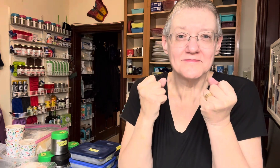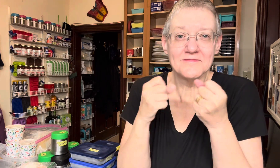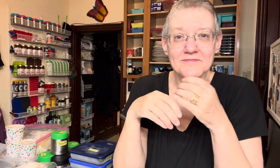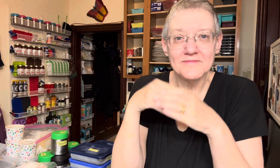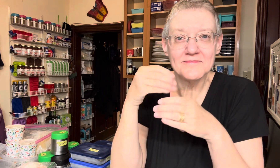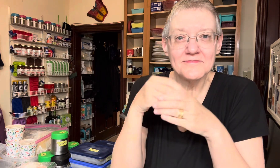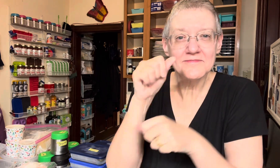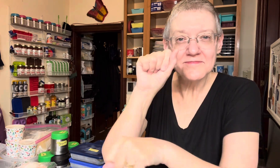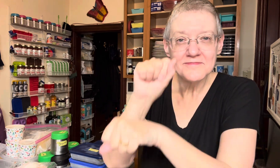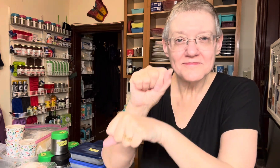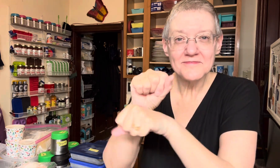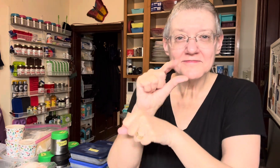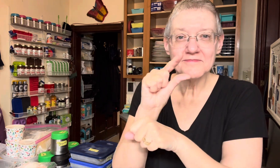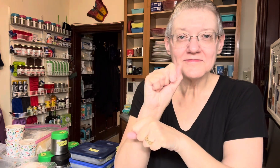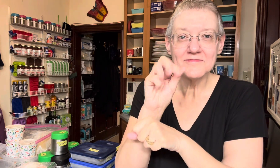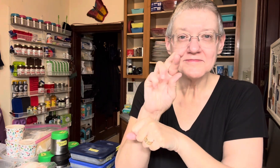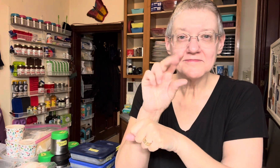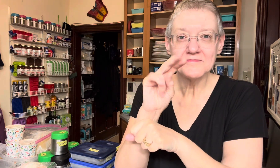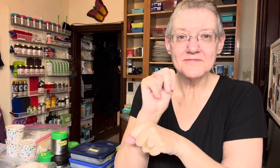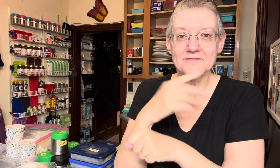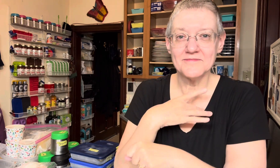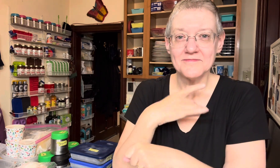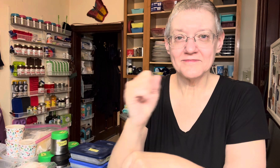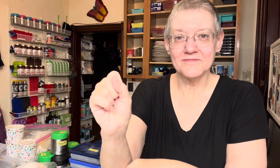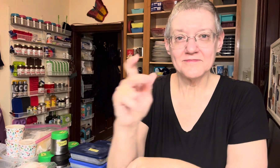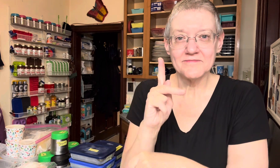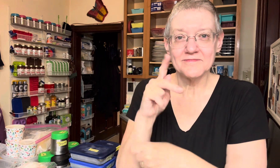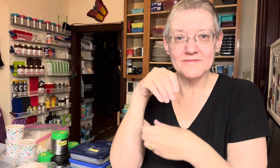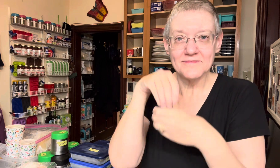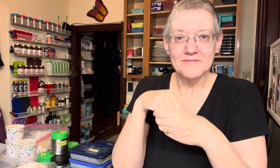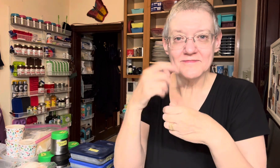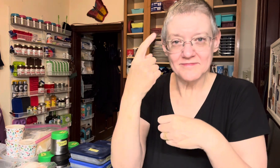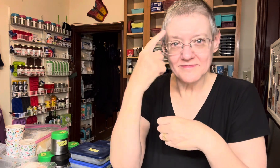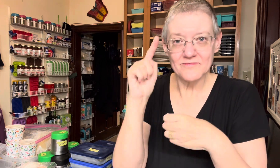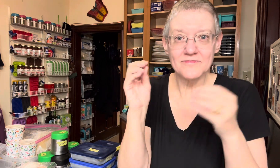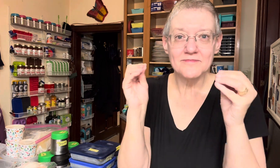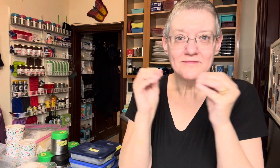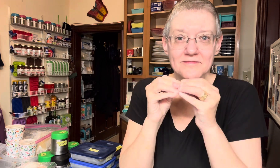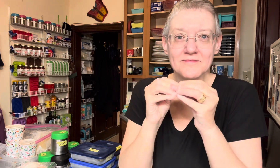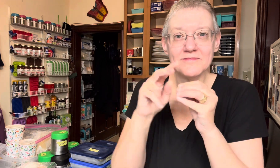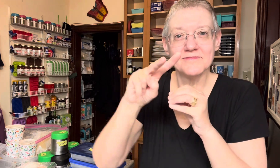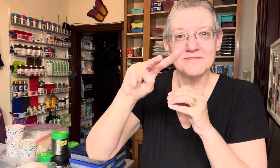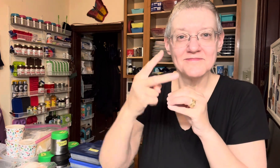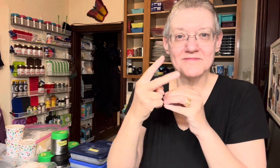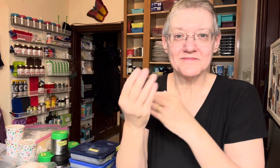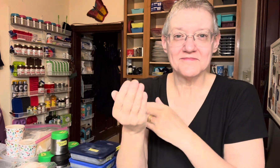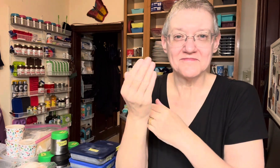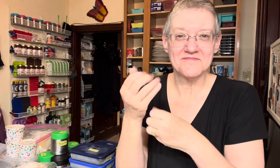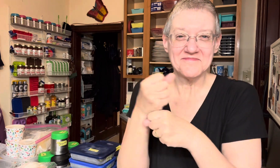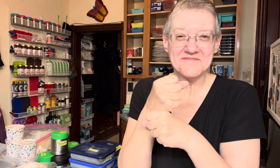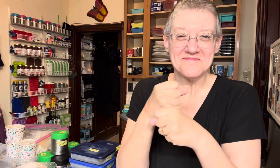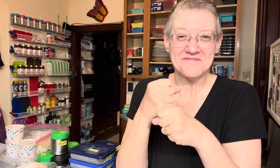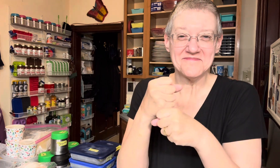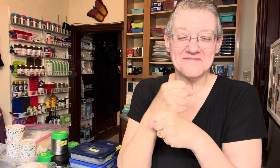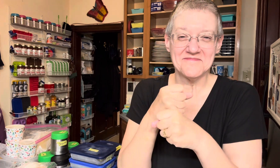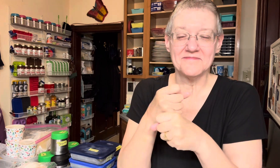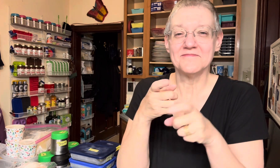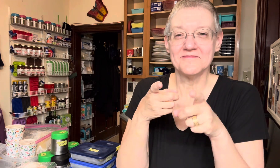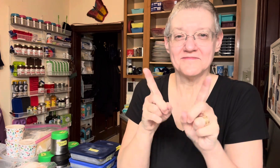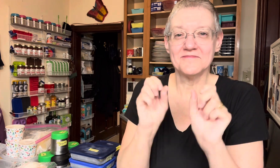twice a day. Working out in the cold garden, I like to come back in for a morning snack of a second